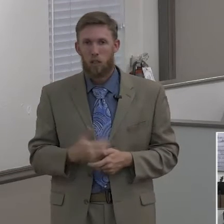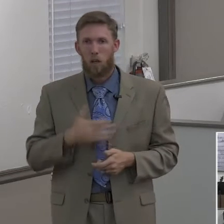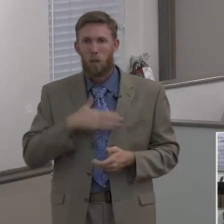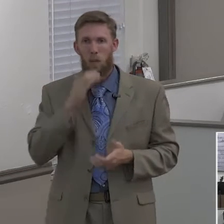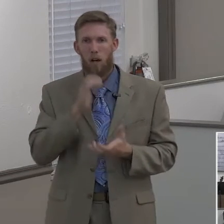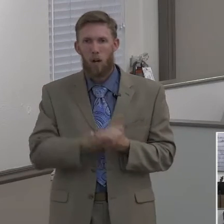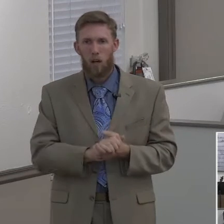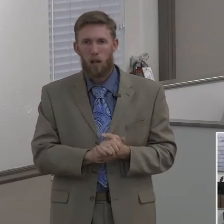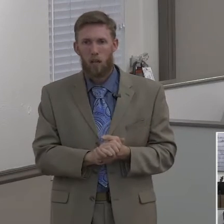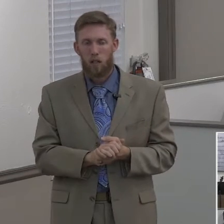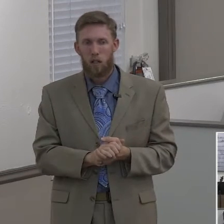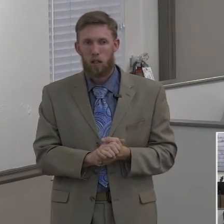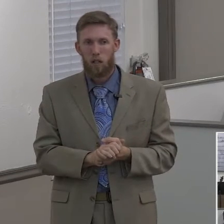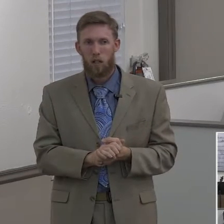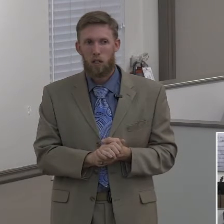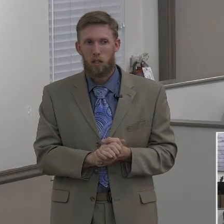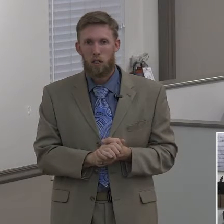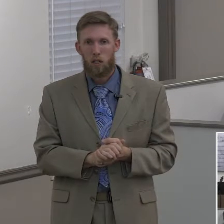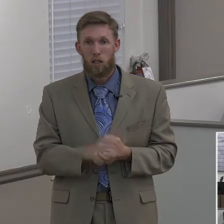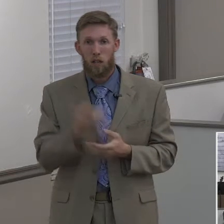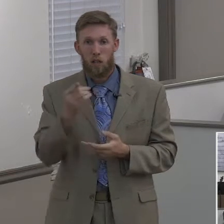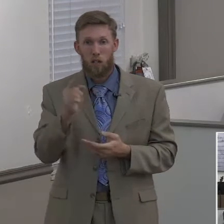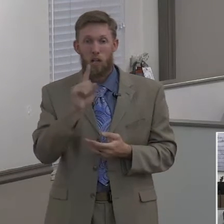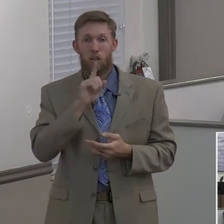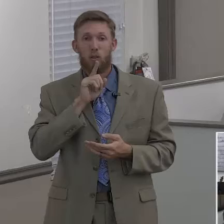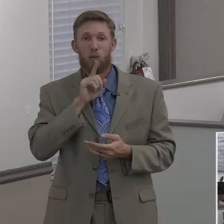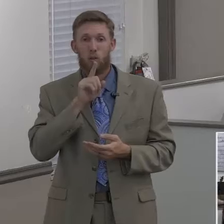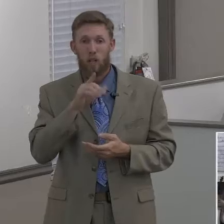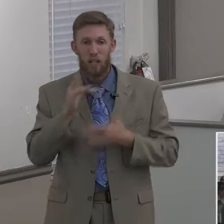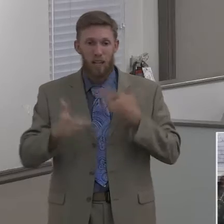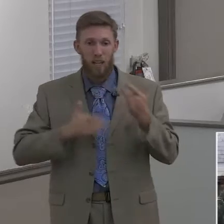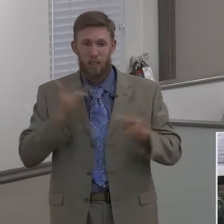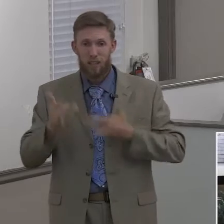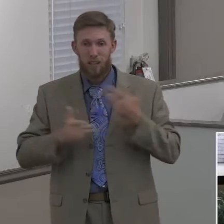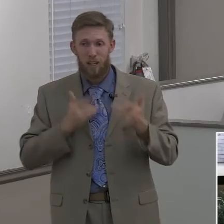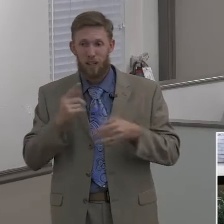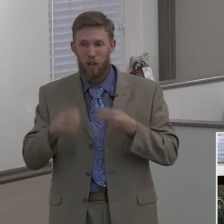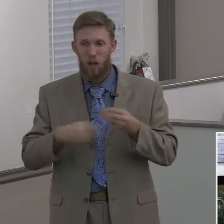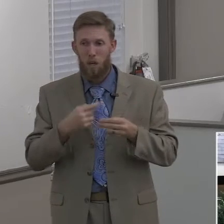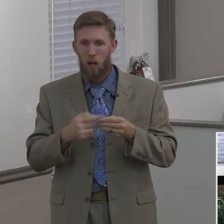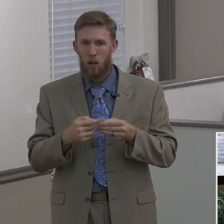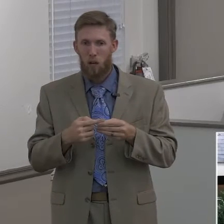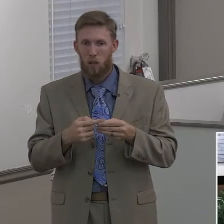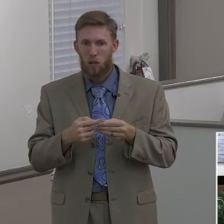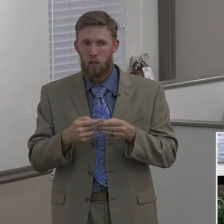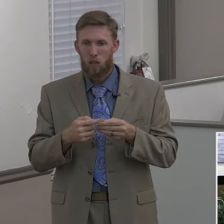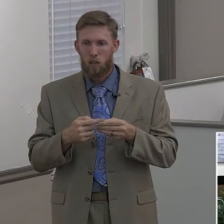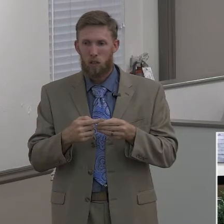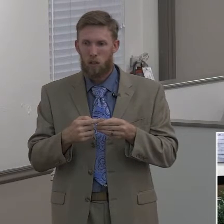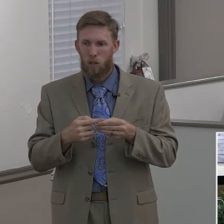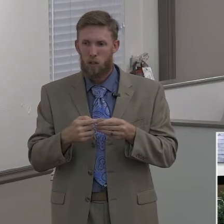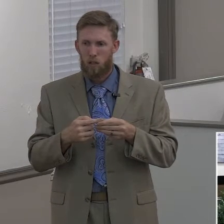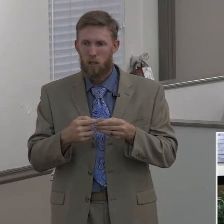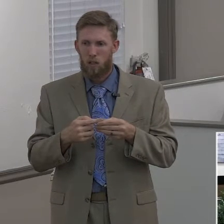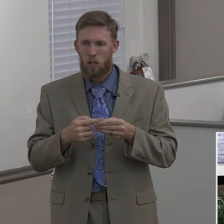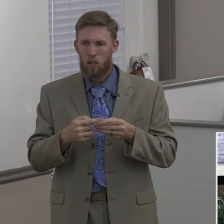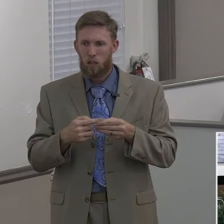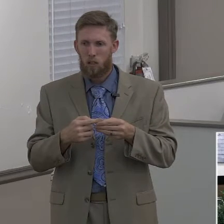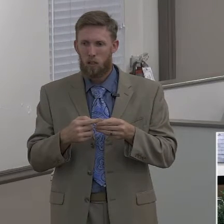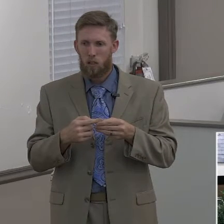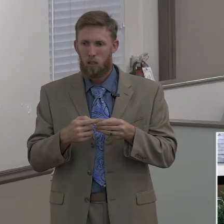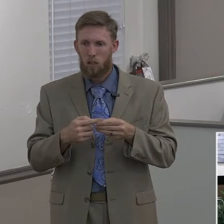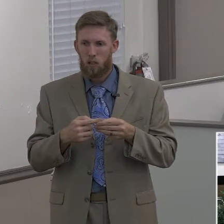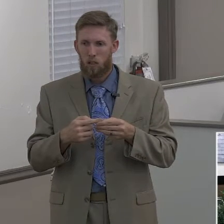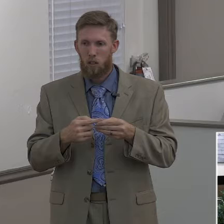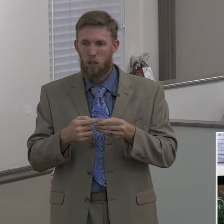My wife is, like I told you this morning, she is really excited about Roborock. Man,